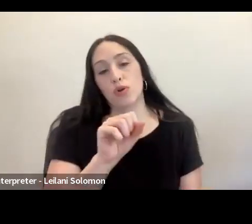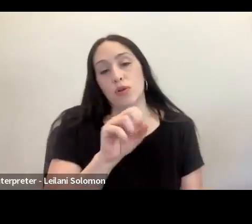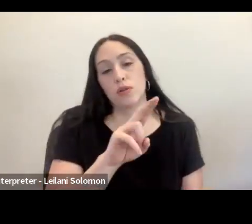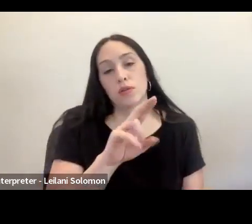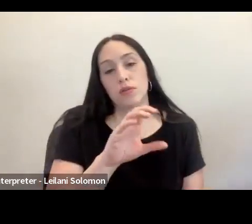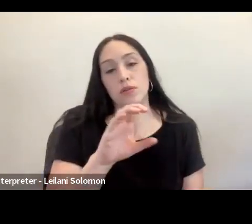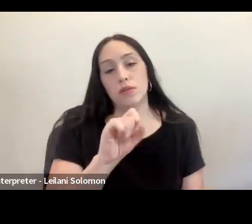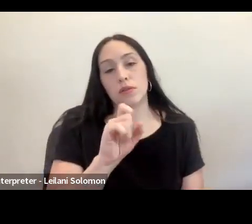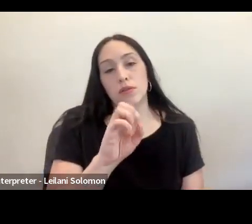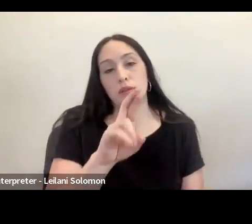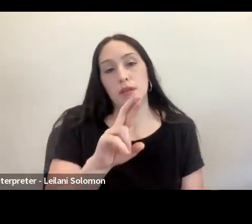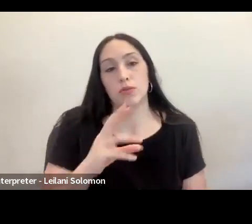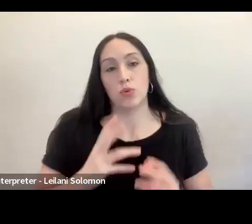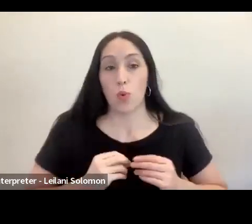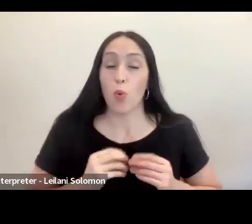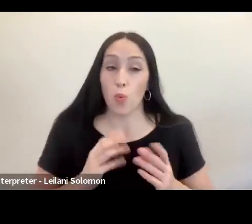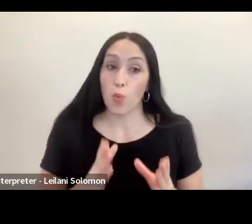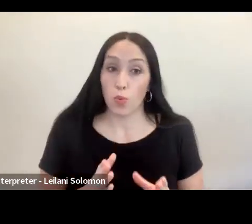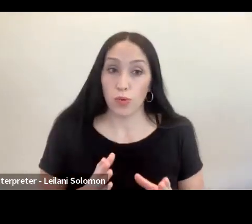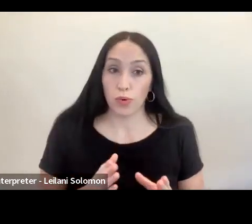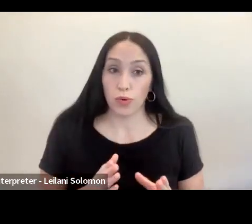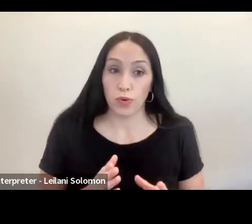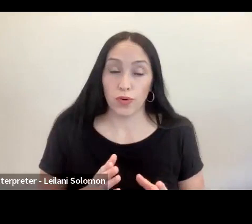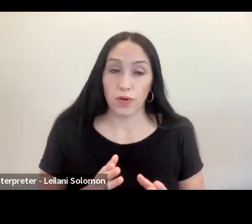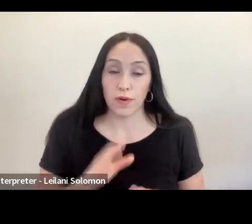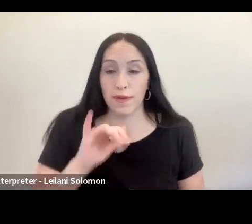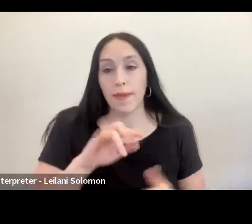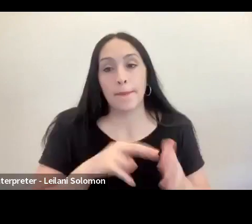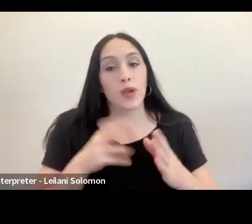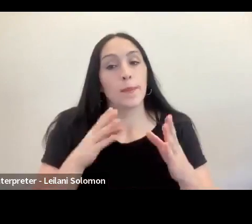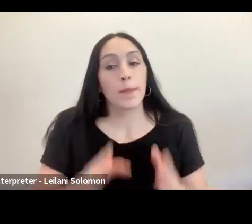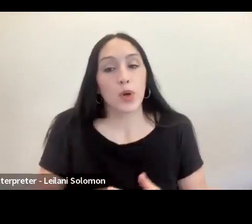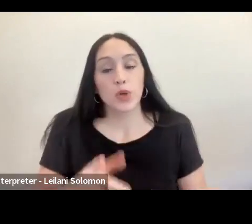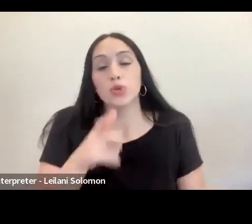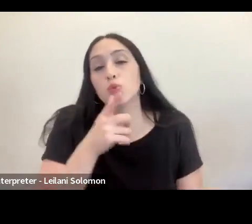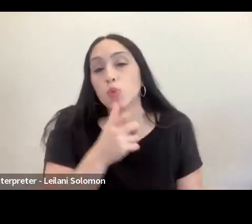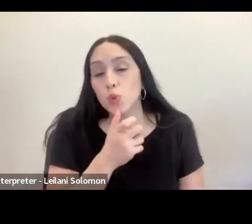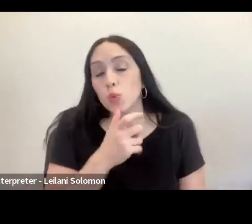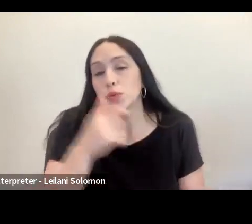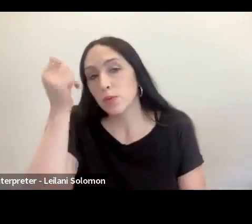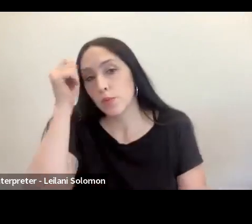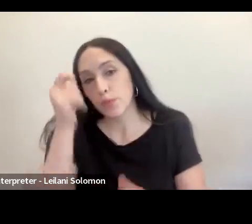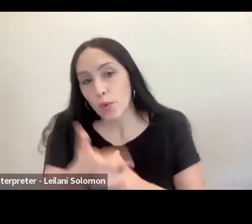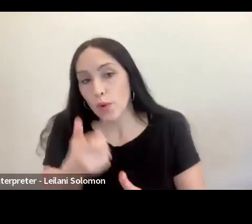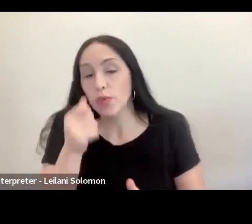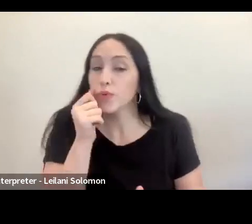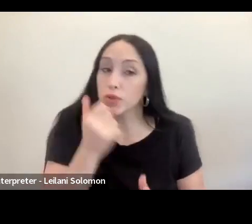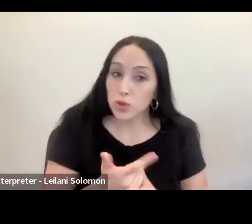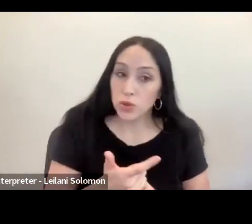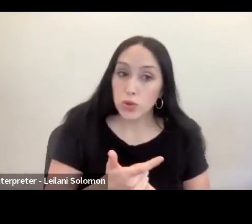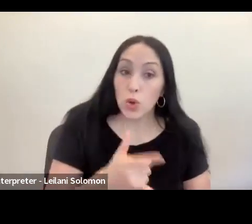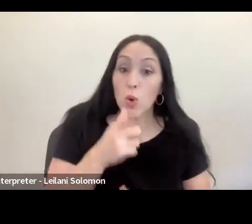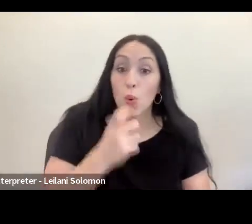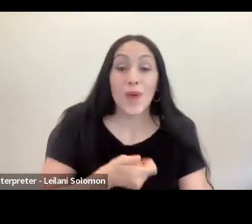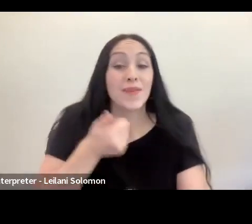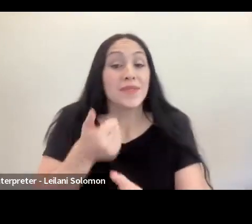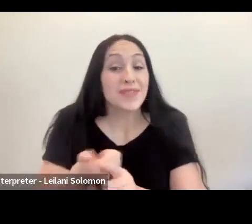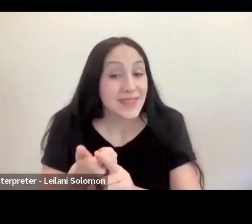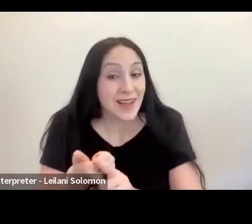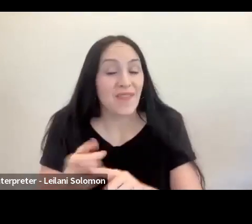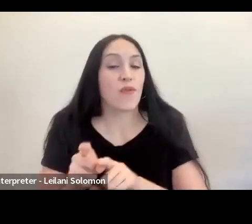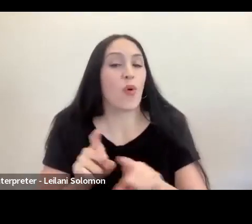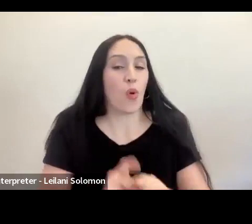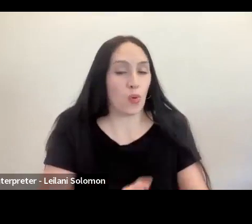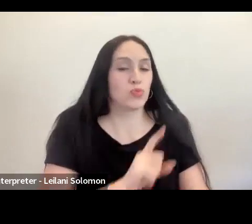that is a person who is a sibling who also qualifies for ABLE, can be listed on the